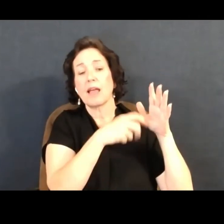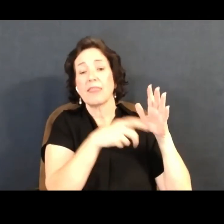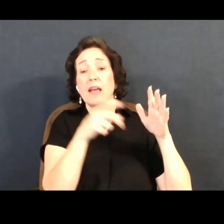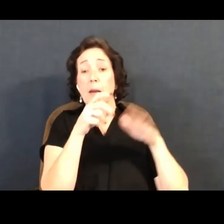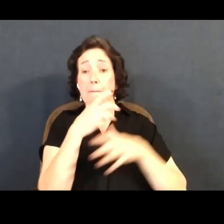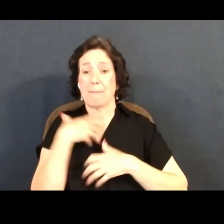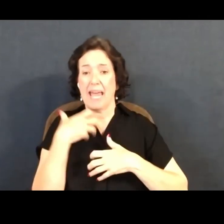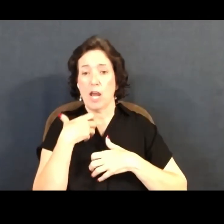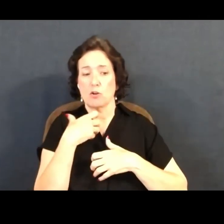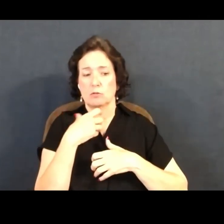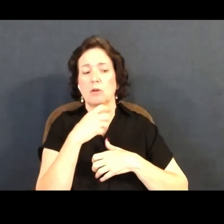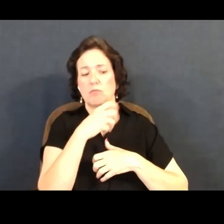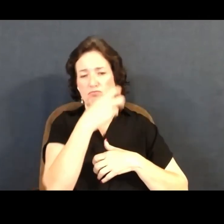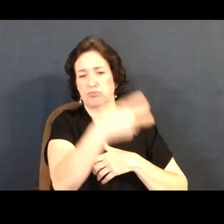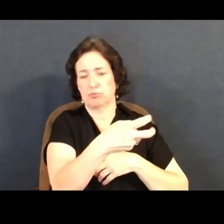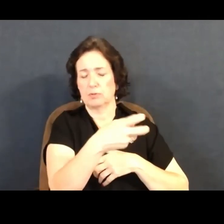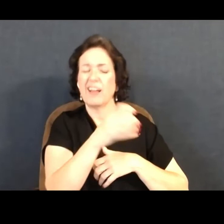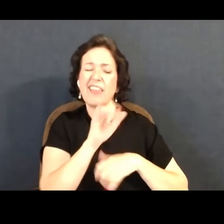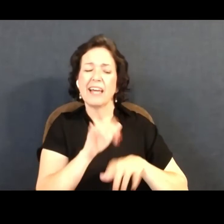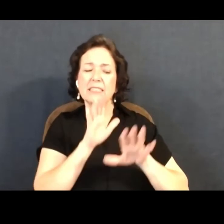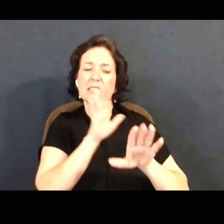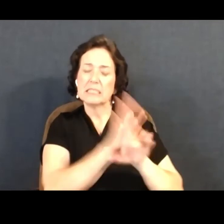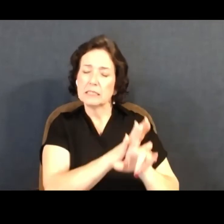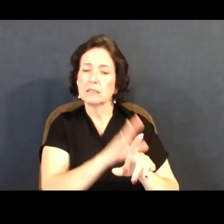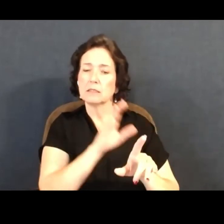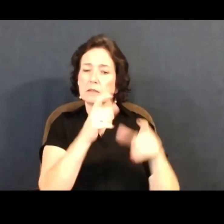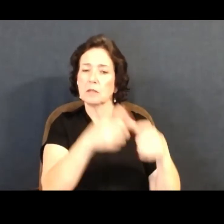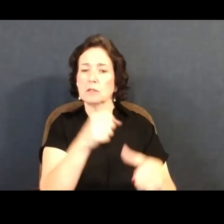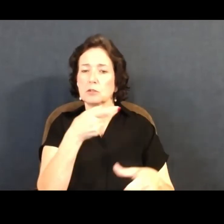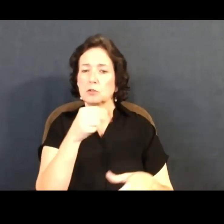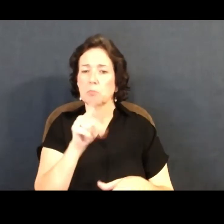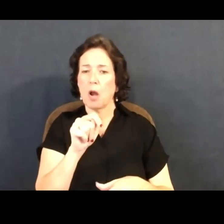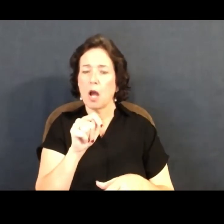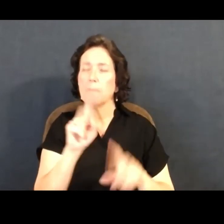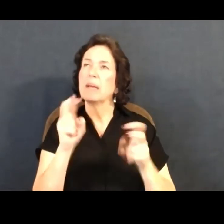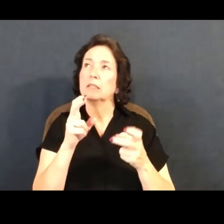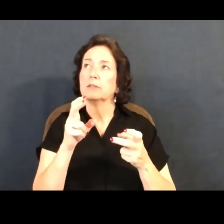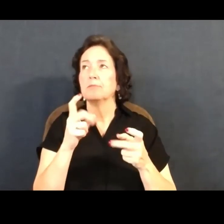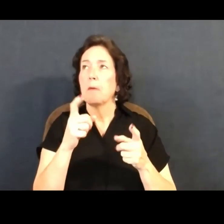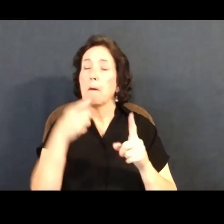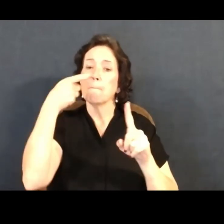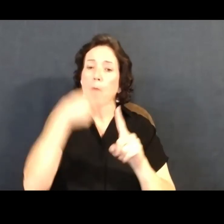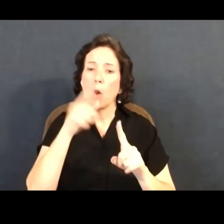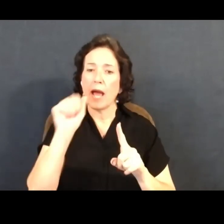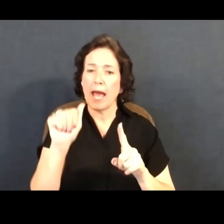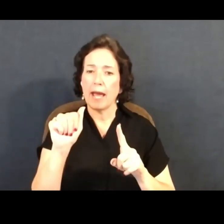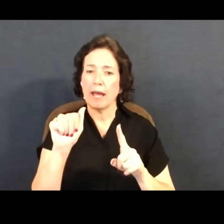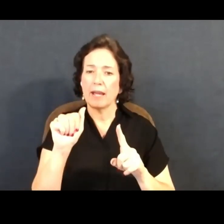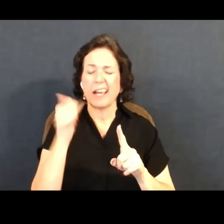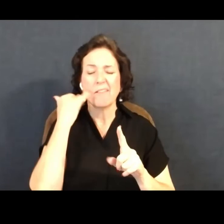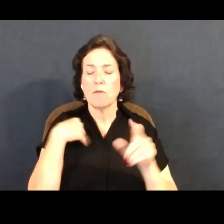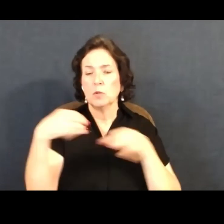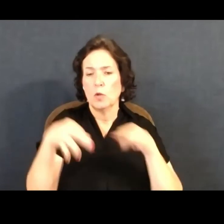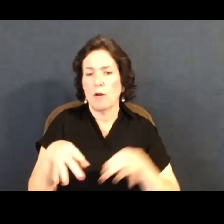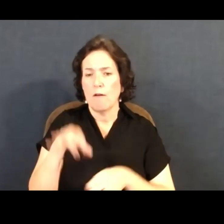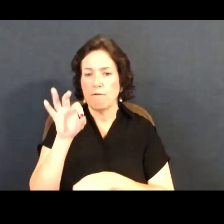it had a spot, we'll call it, in a bear's mind, that spot was point A, kind of had a formula to work with, point A. And it would look up